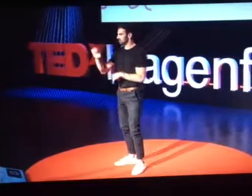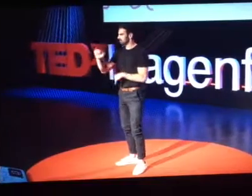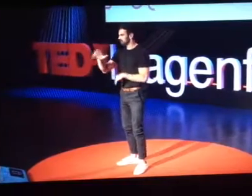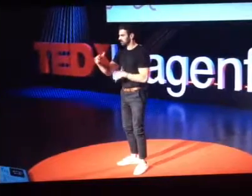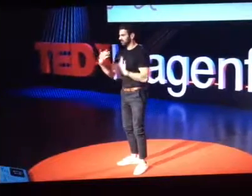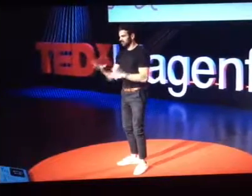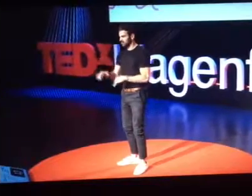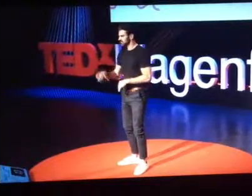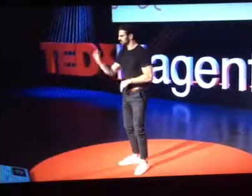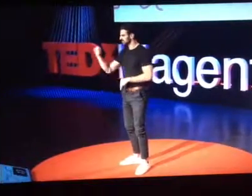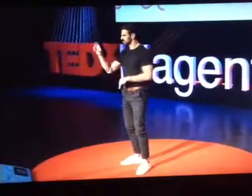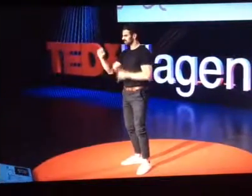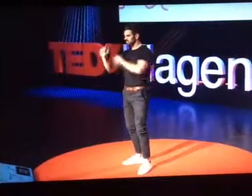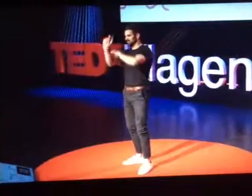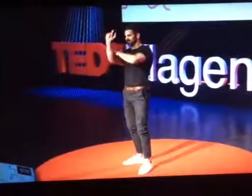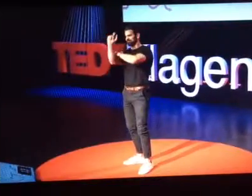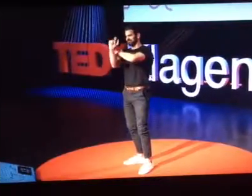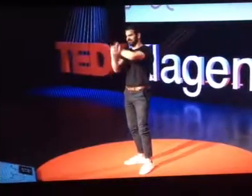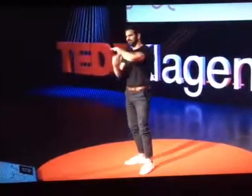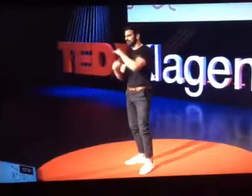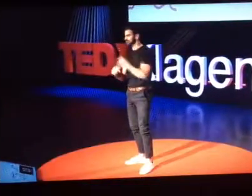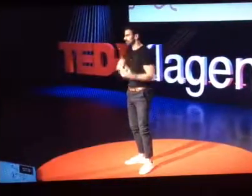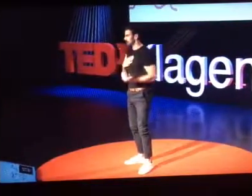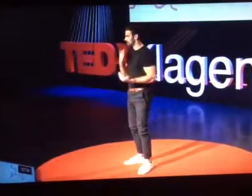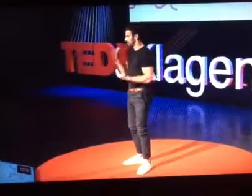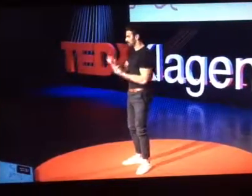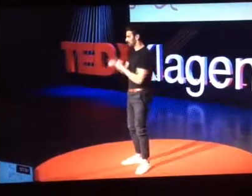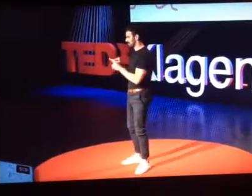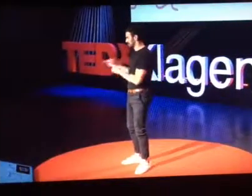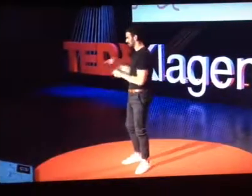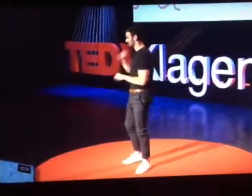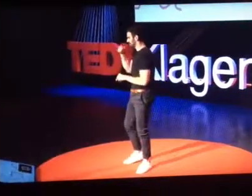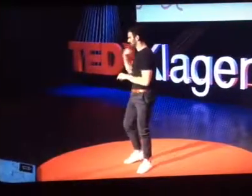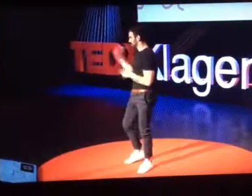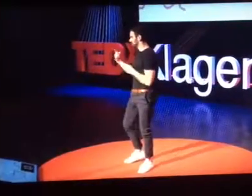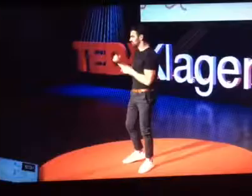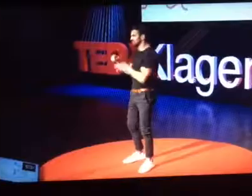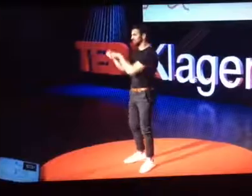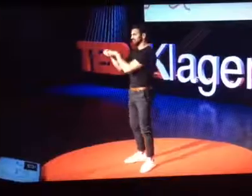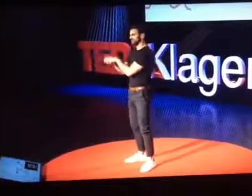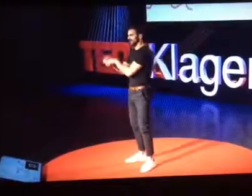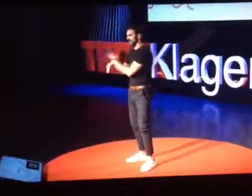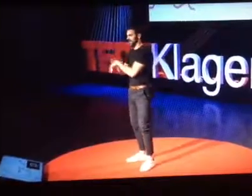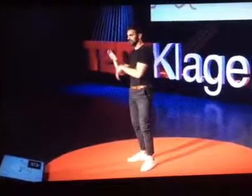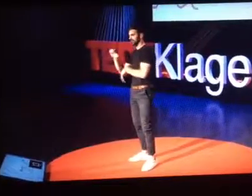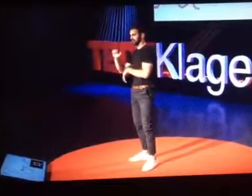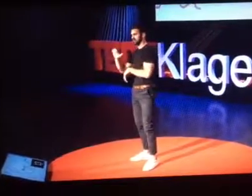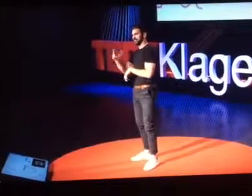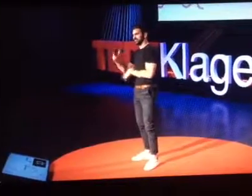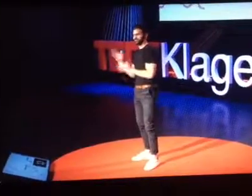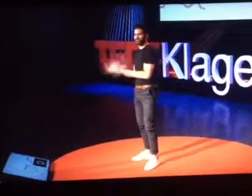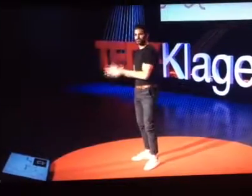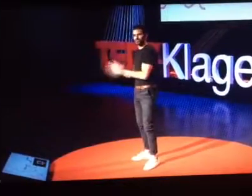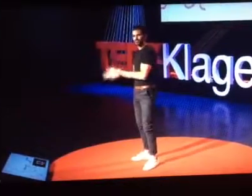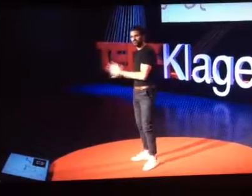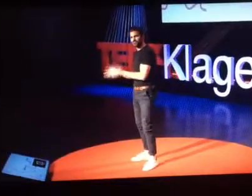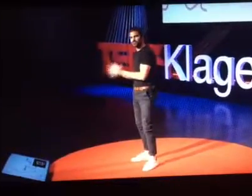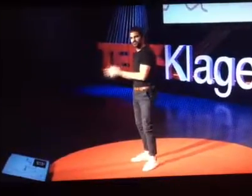remember there was one night game after we'd played on the beach and the sun was setting. And my hearing friend and I were sitting on the beach just